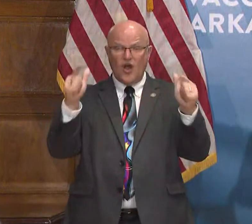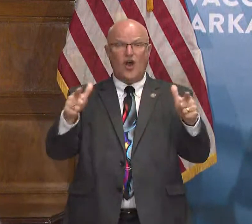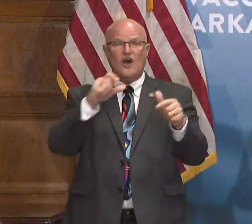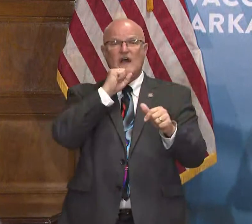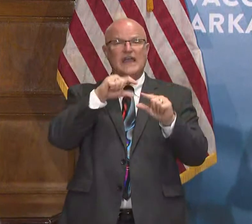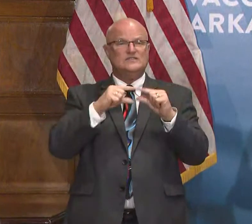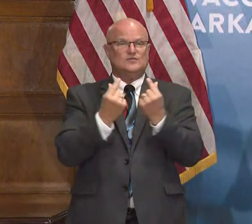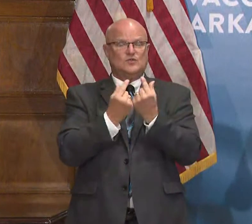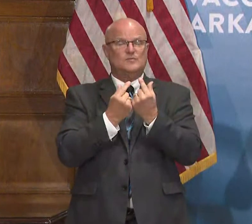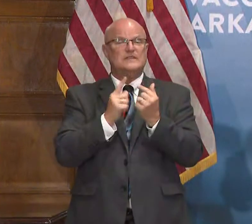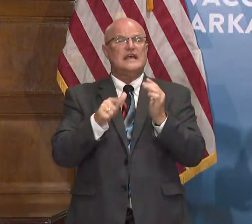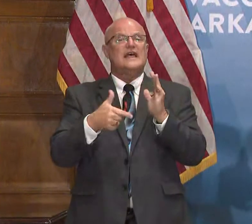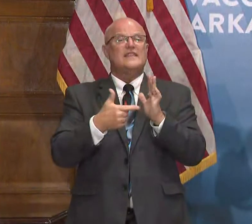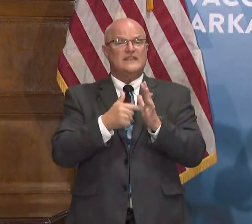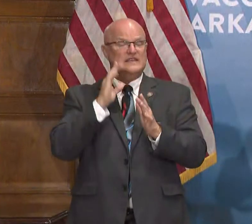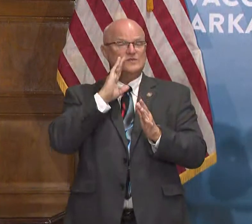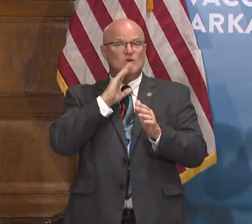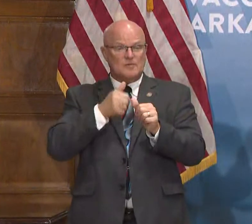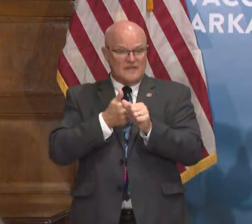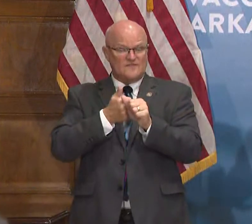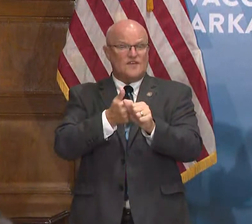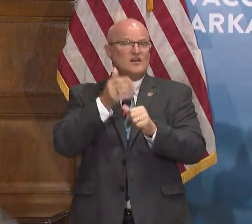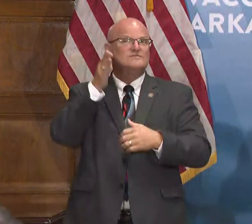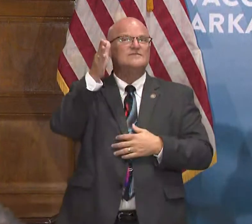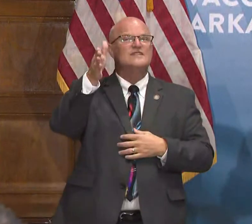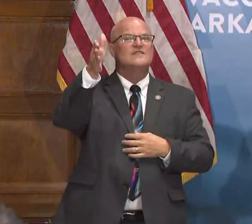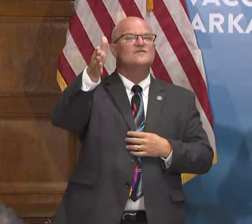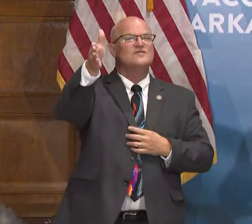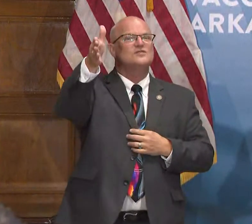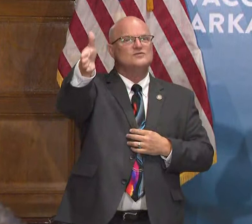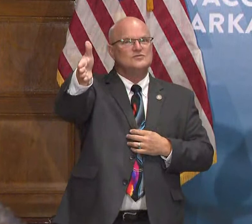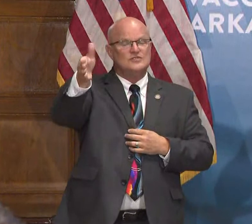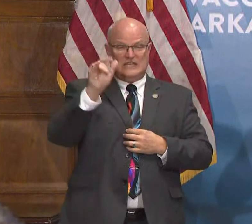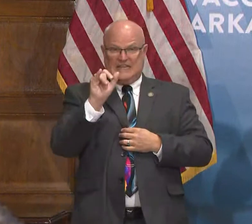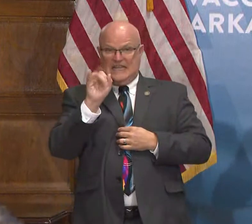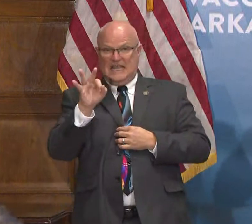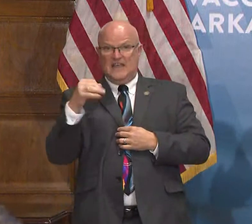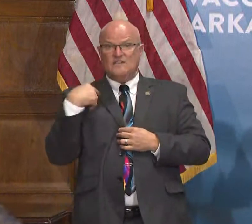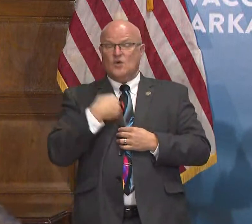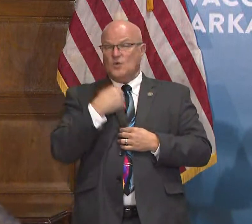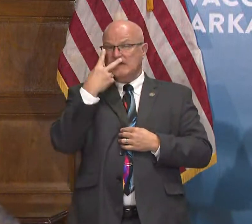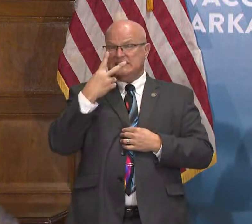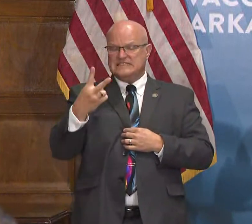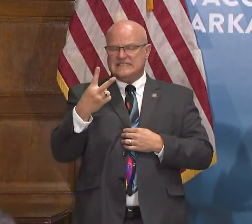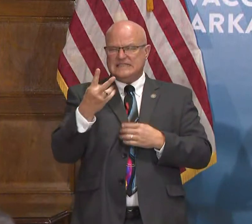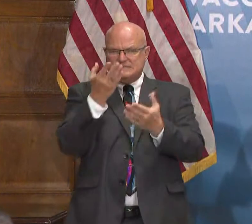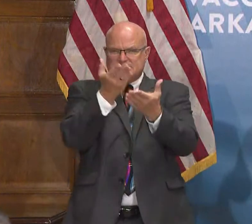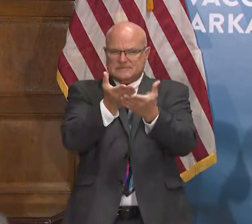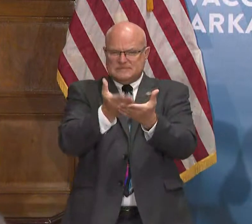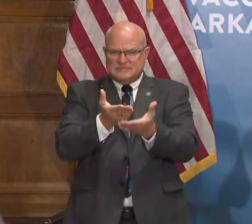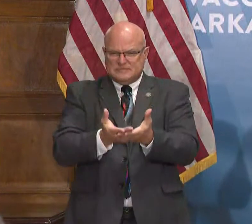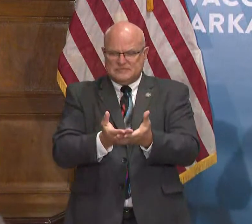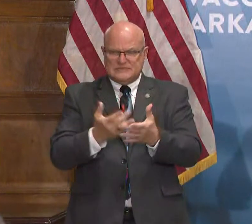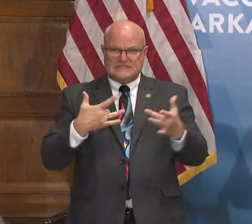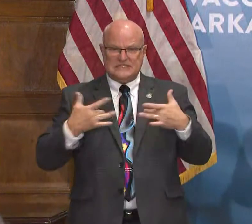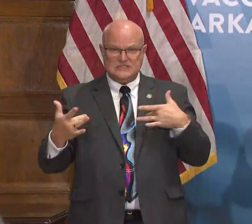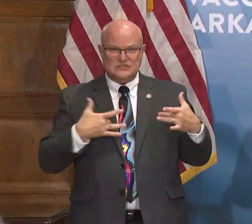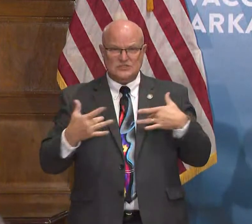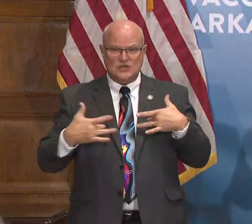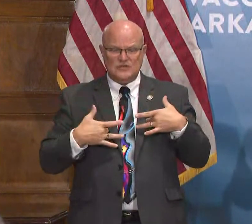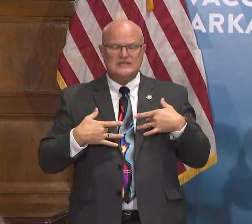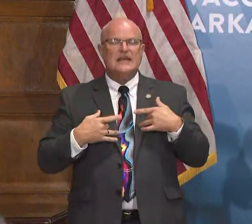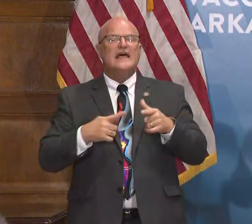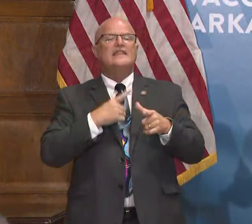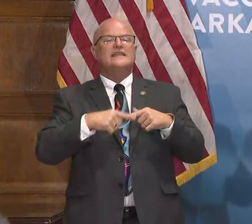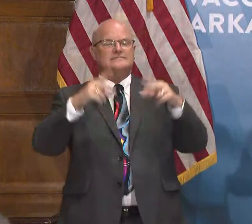groups, this is going to be followed well into the future, so that if we see signals that are of concern, they will be